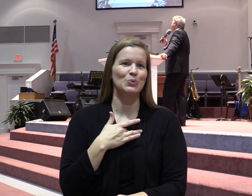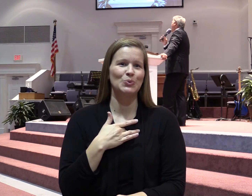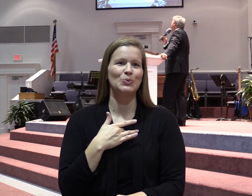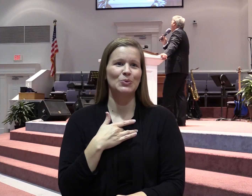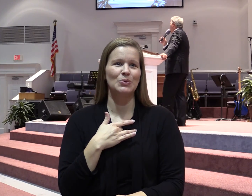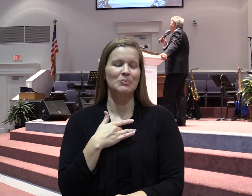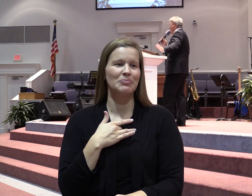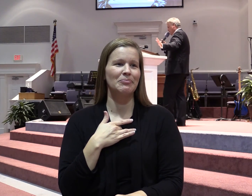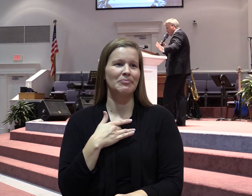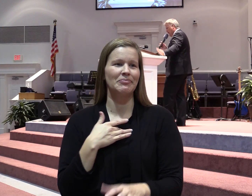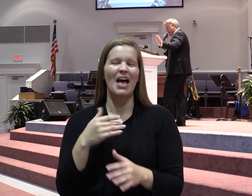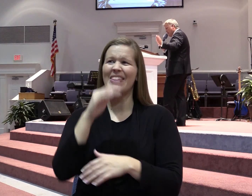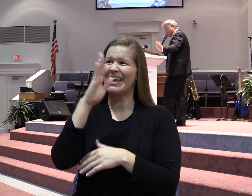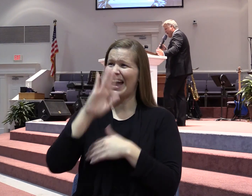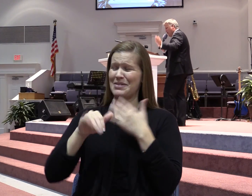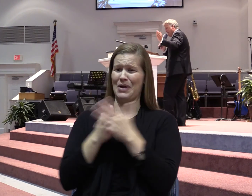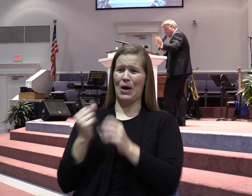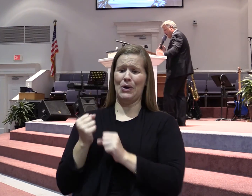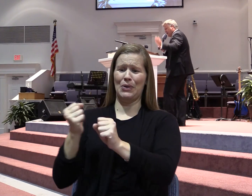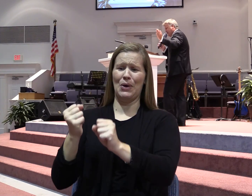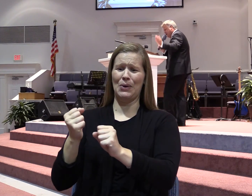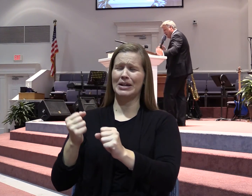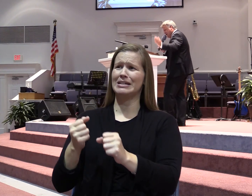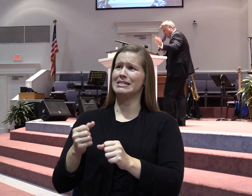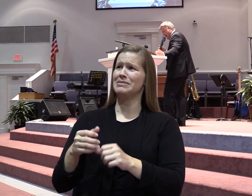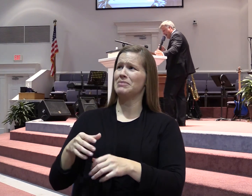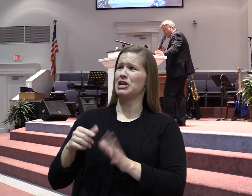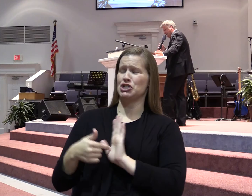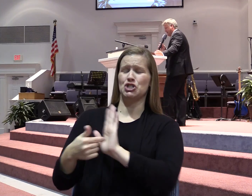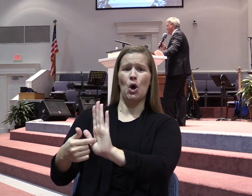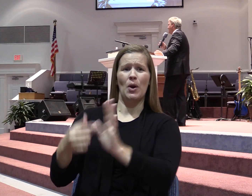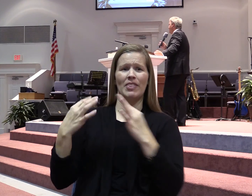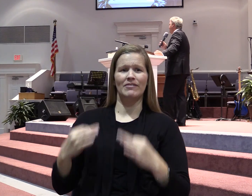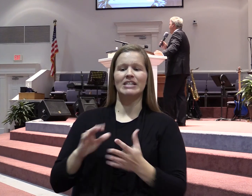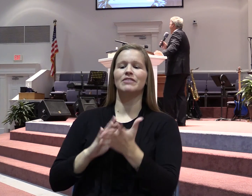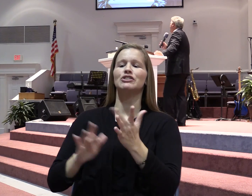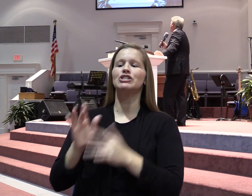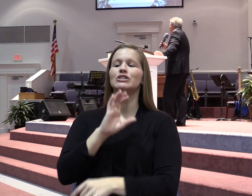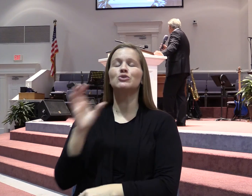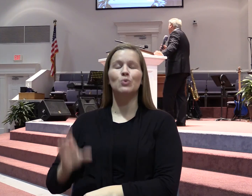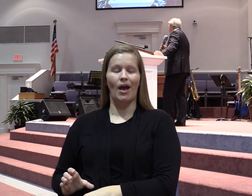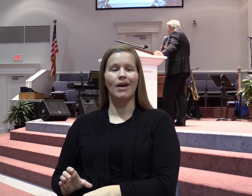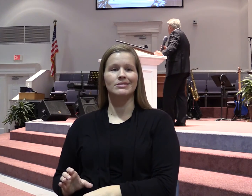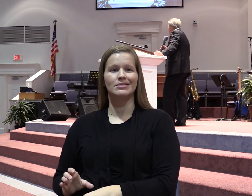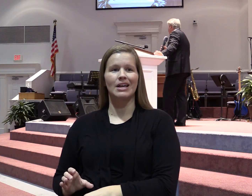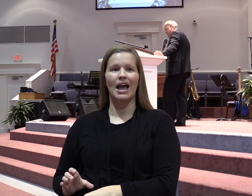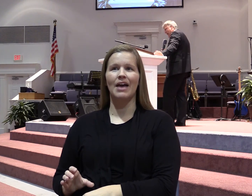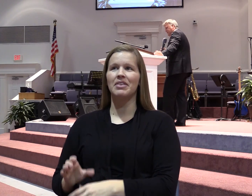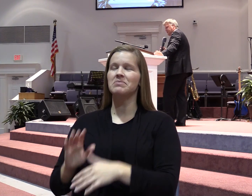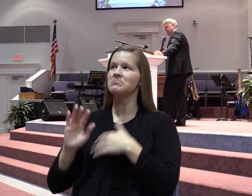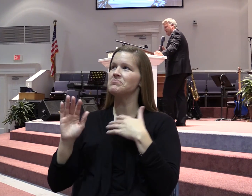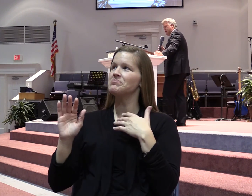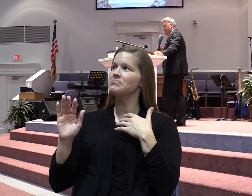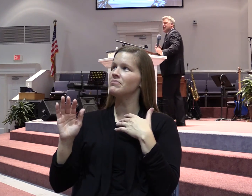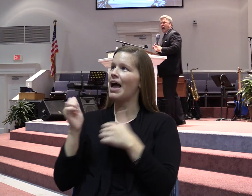The God of all glory is fully revealed in the flesh of Jesus Christ. And the sheer volume of